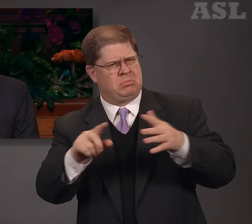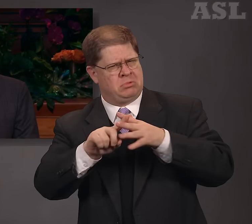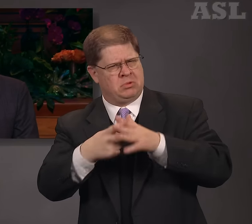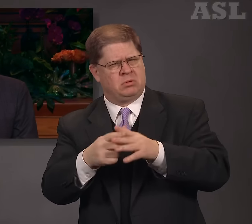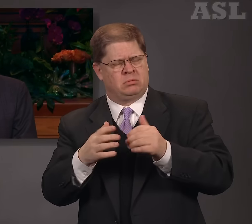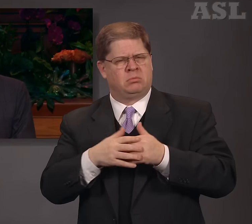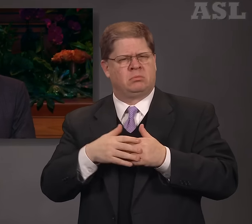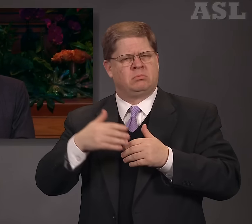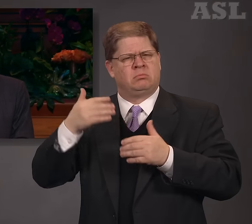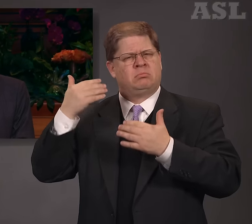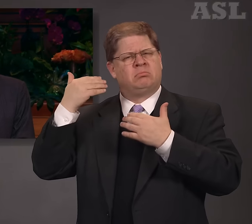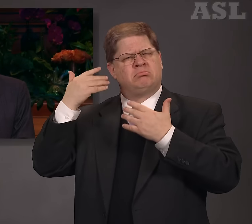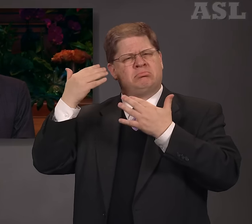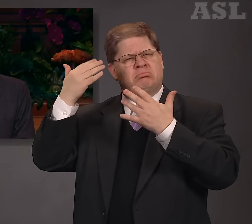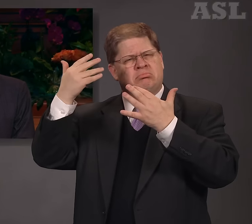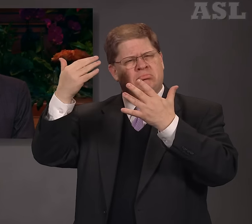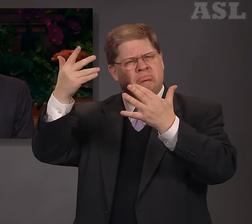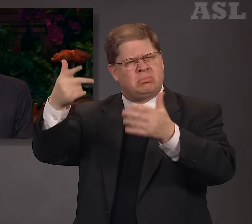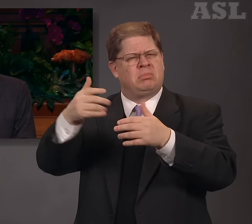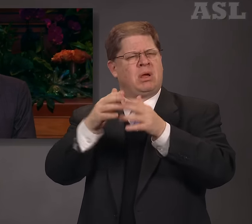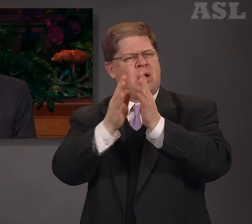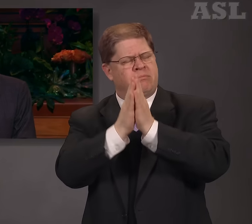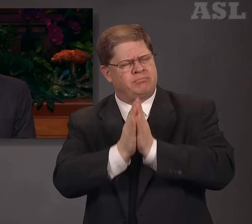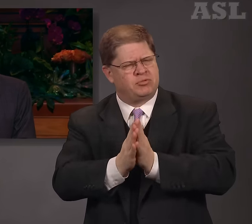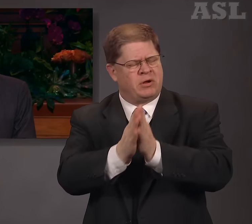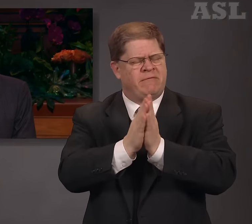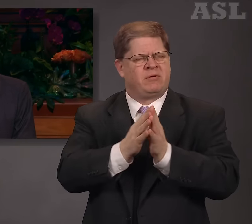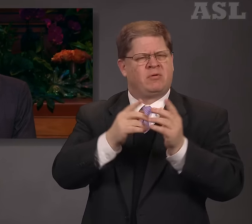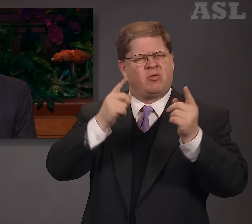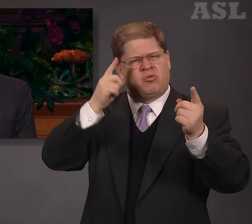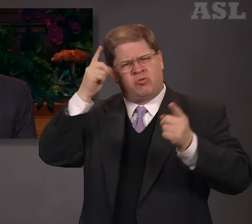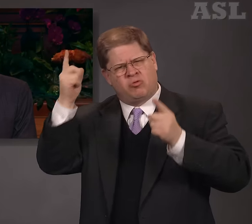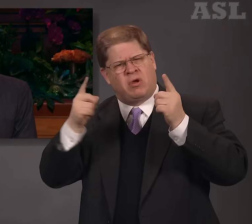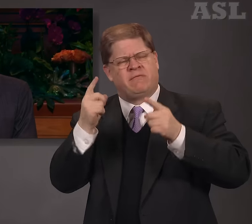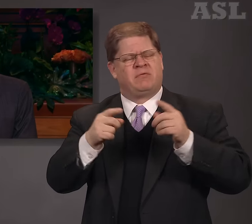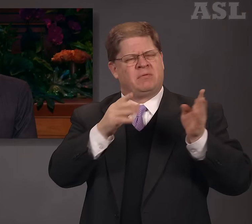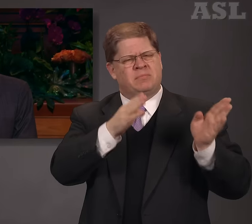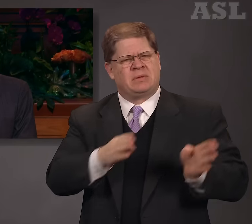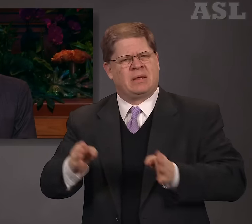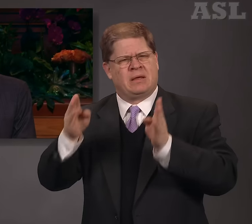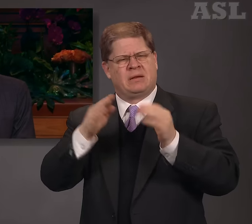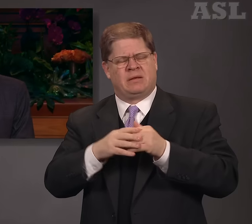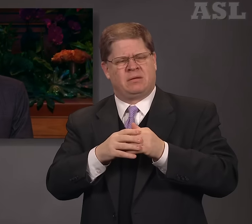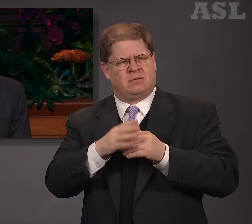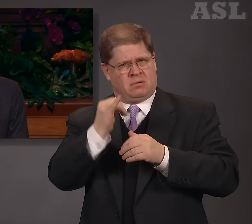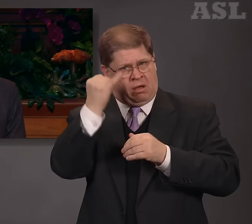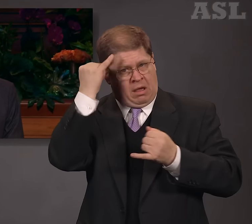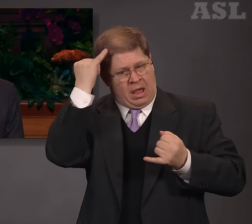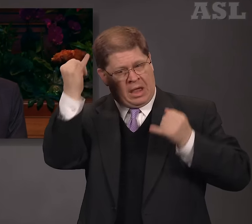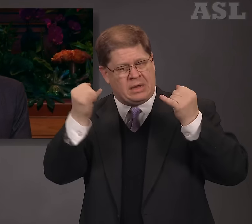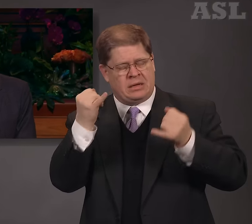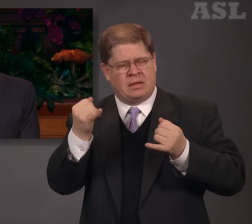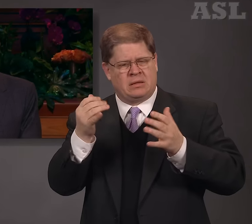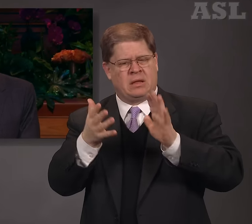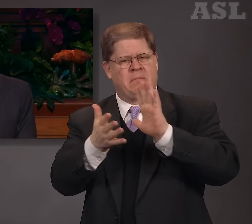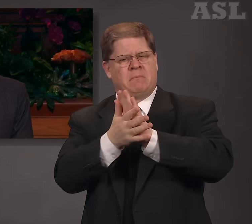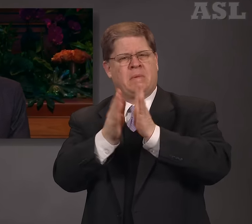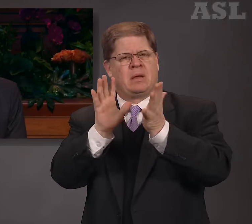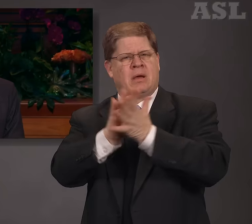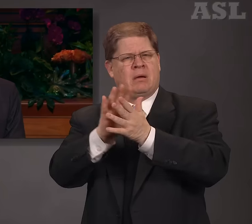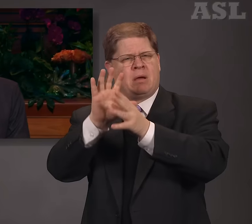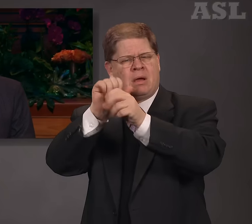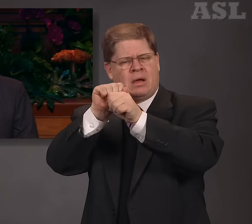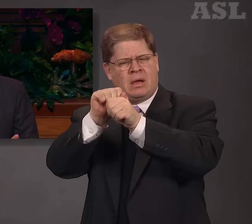Over time, with prayerful and thoughtful planning, rough ideas are refined.